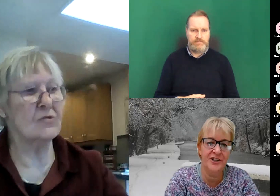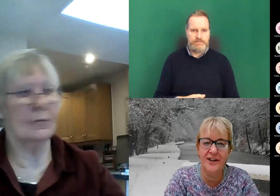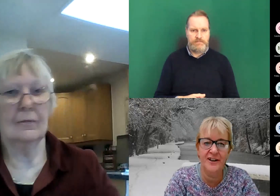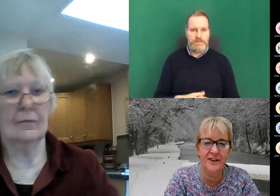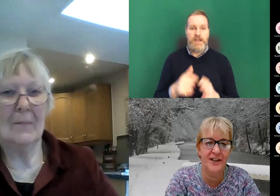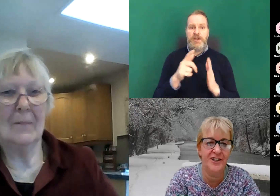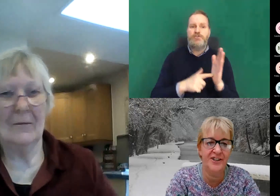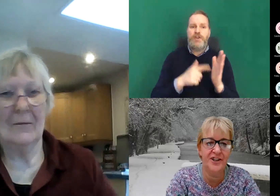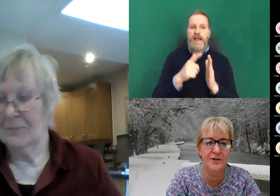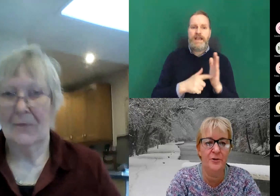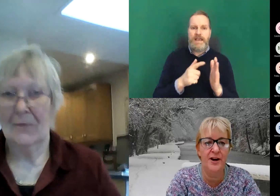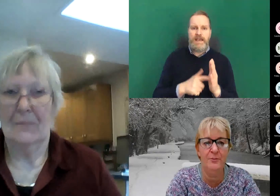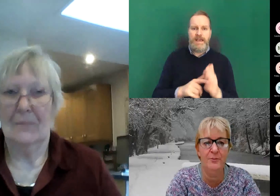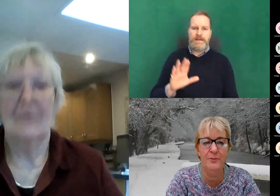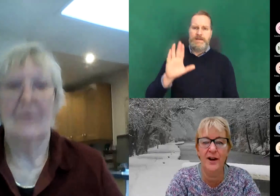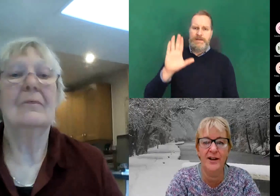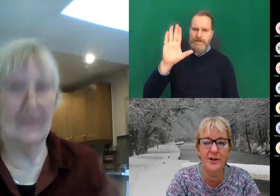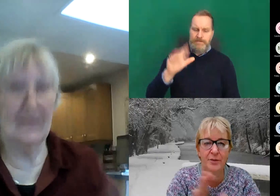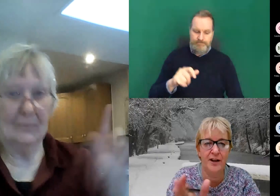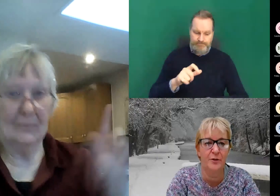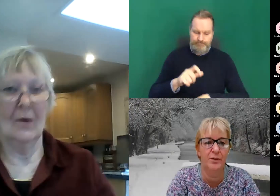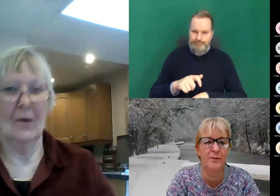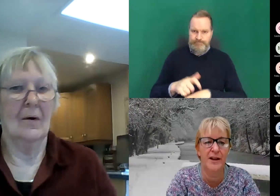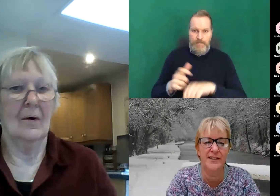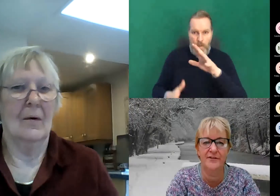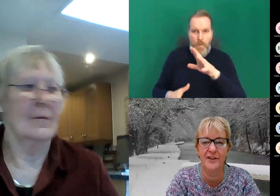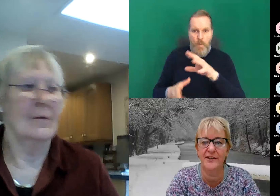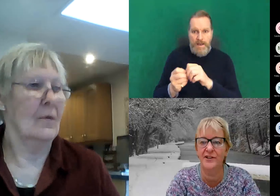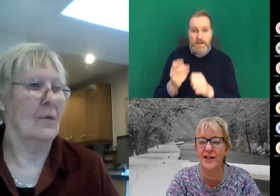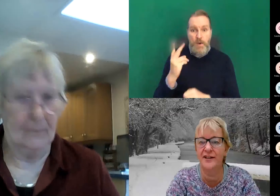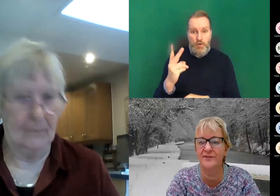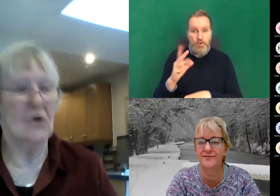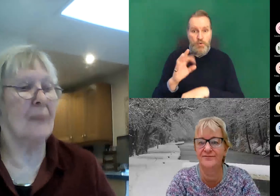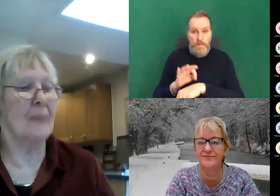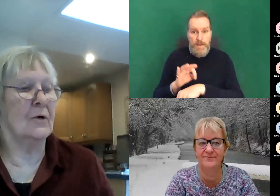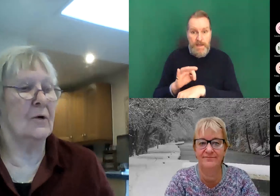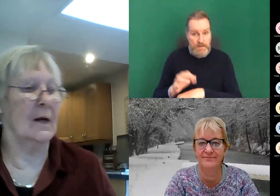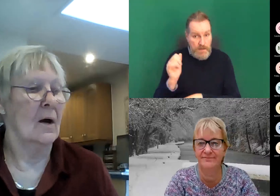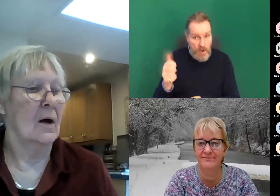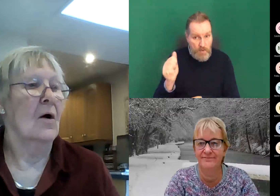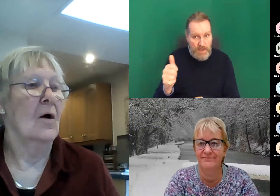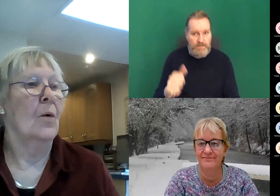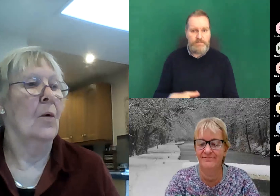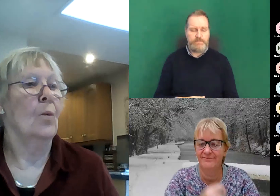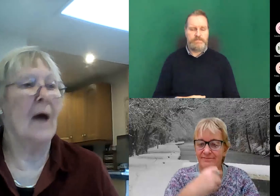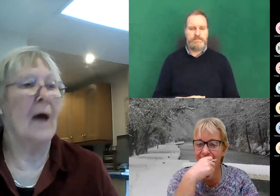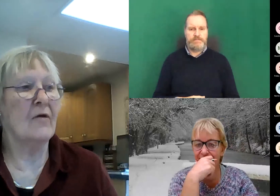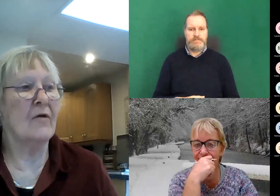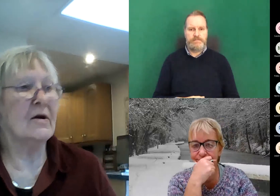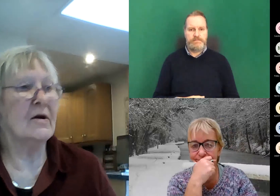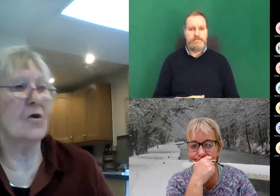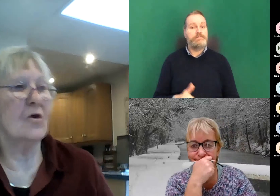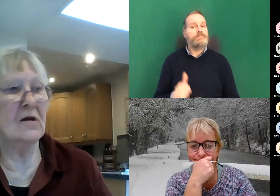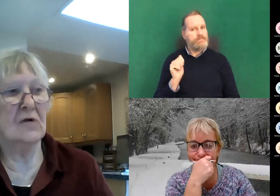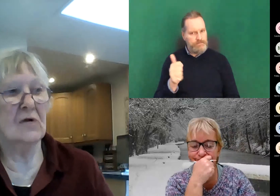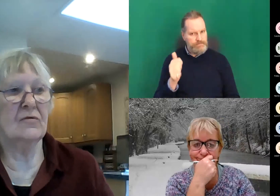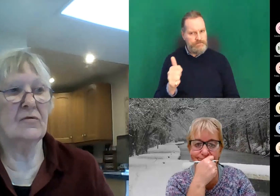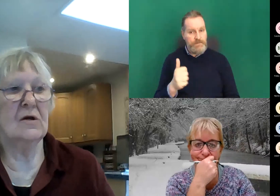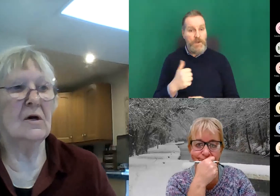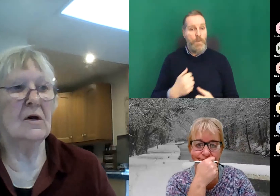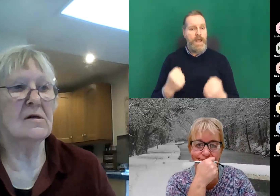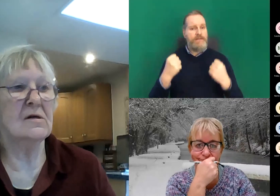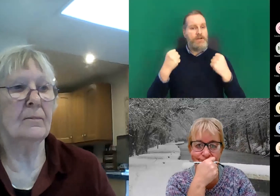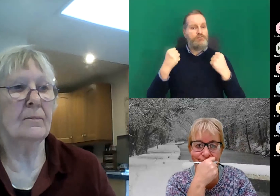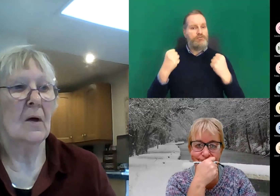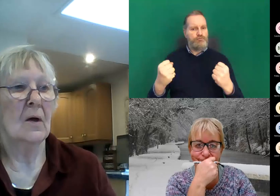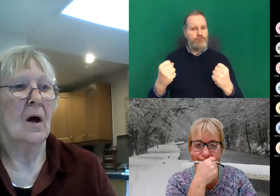Hi, Judy. I'll need you to wind up in a couple of minutes, if that's okay. Absolutely. We have a very strong history of